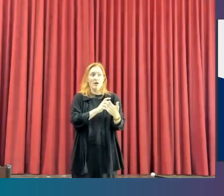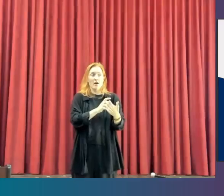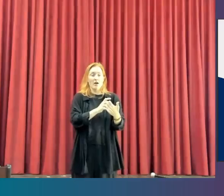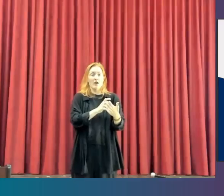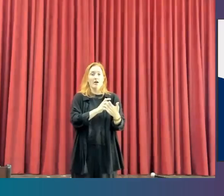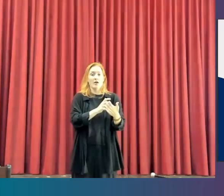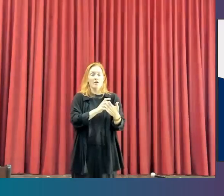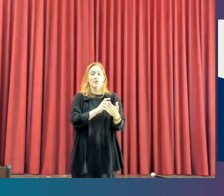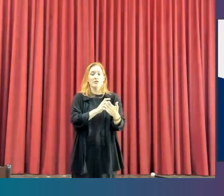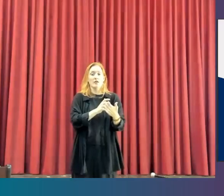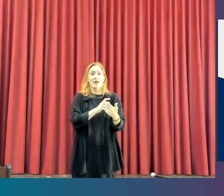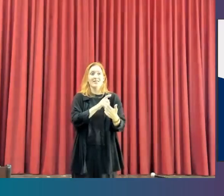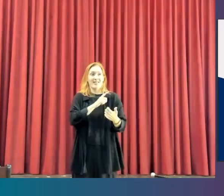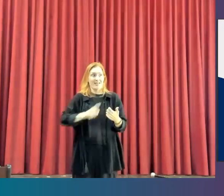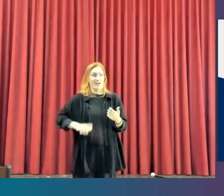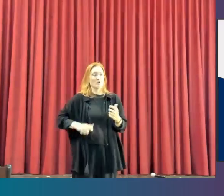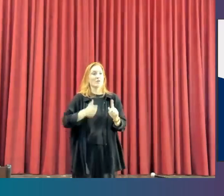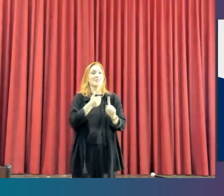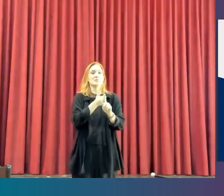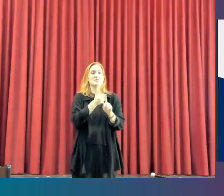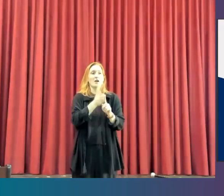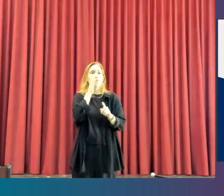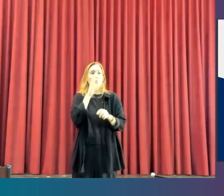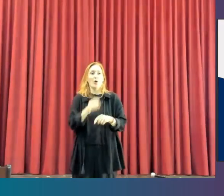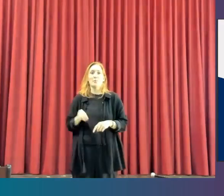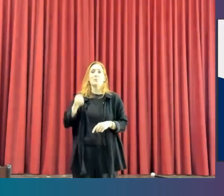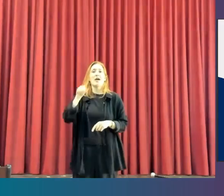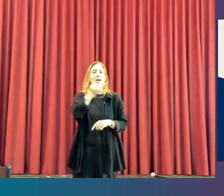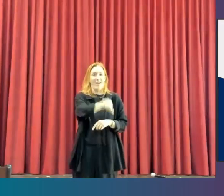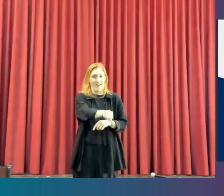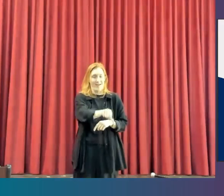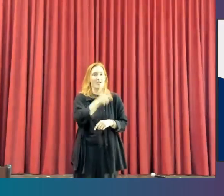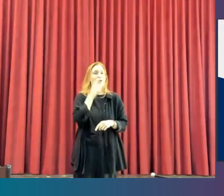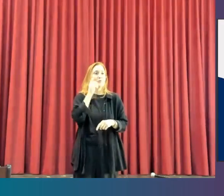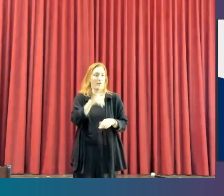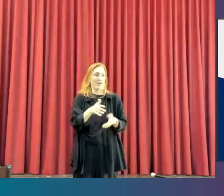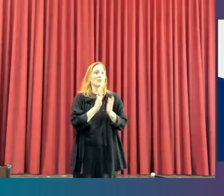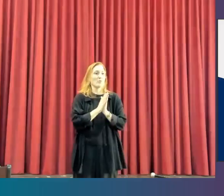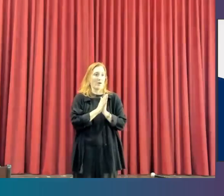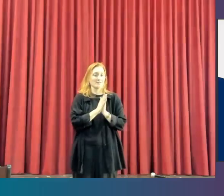or pays any costs needed to grant that request.